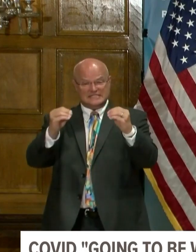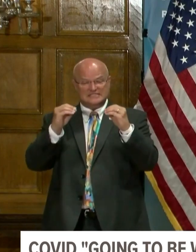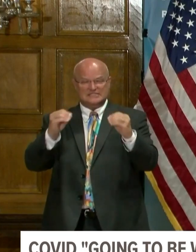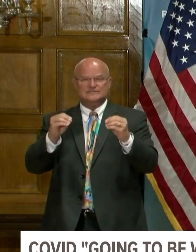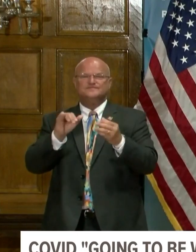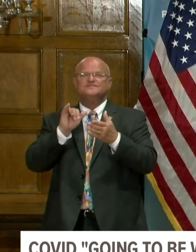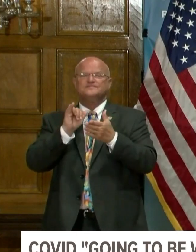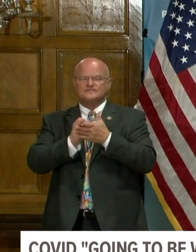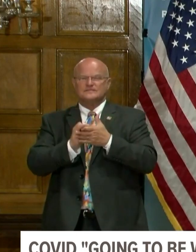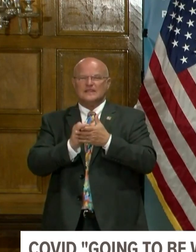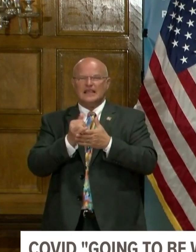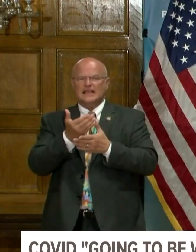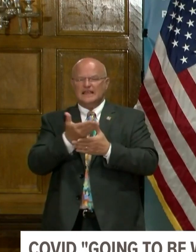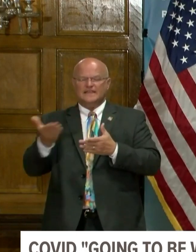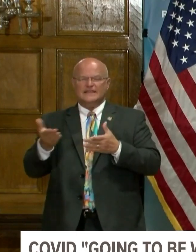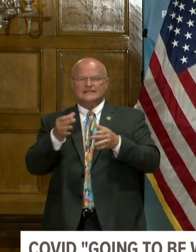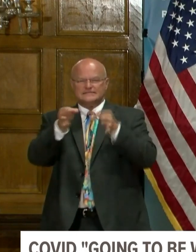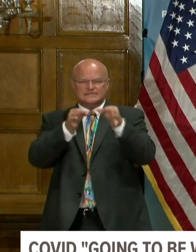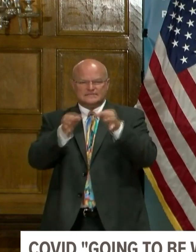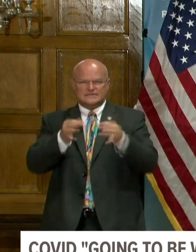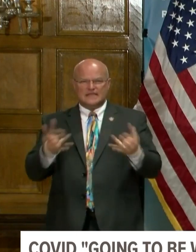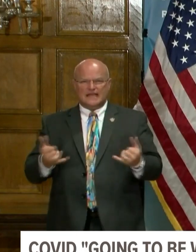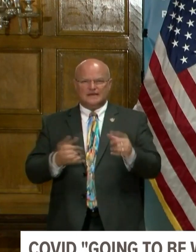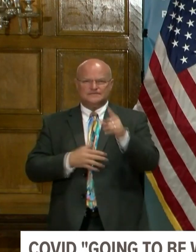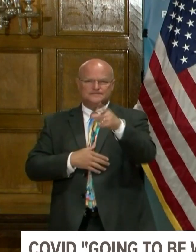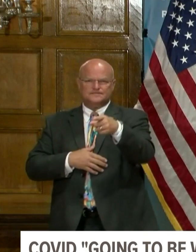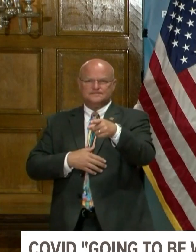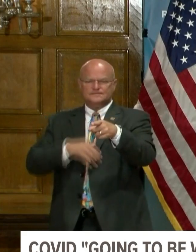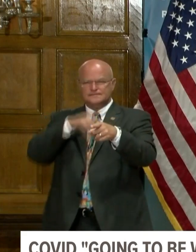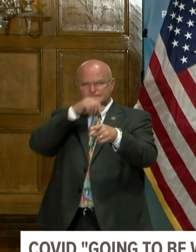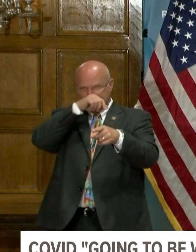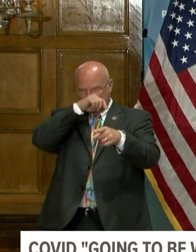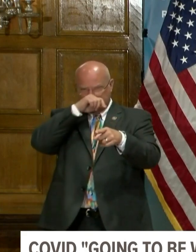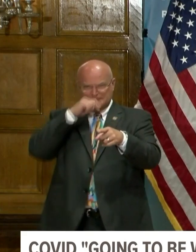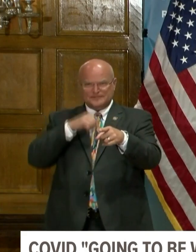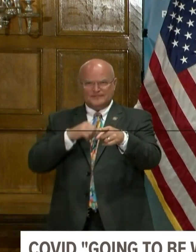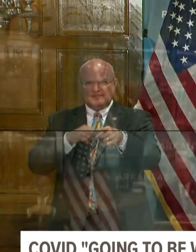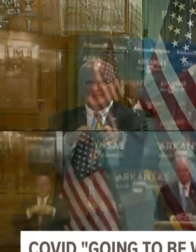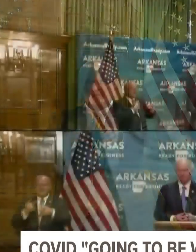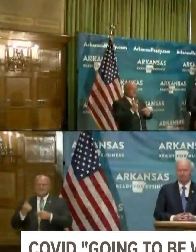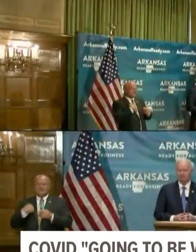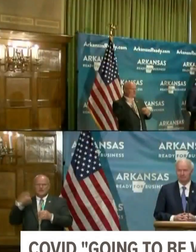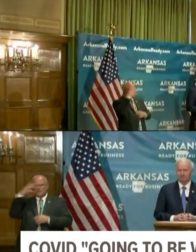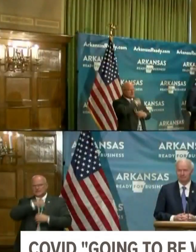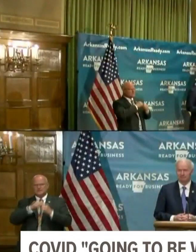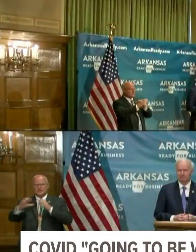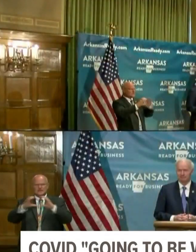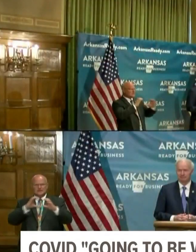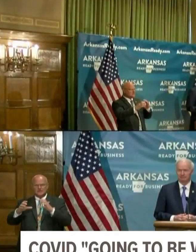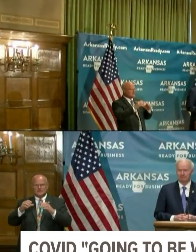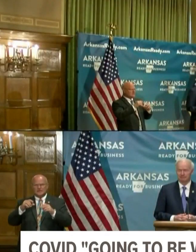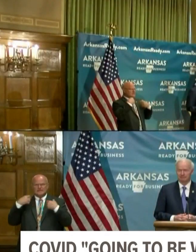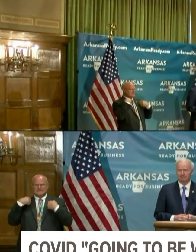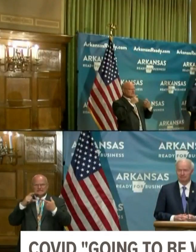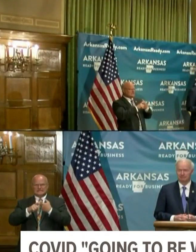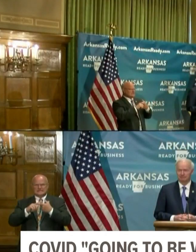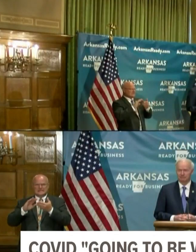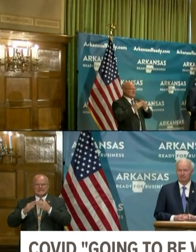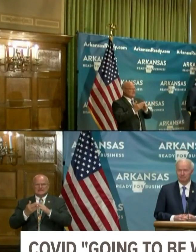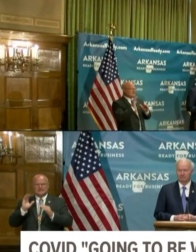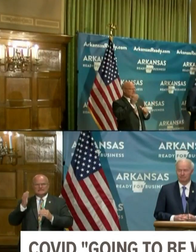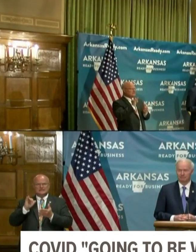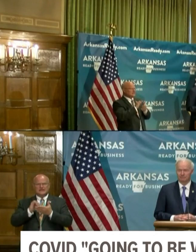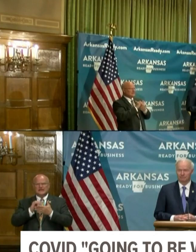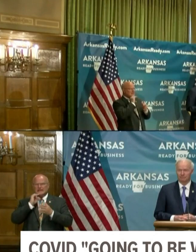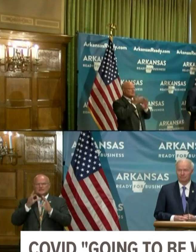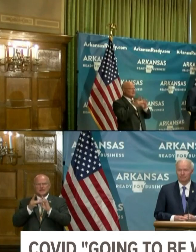kind of details they're working on now. Jake. Is there something we're just missing with communicating to the Latino community? Because it seems like